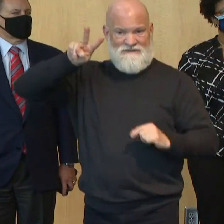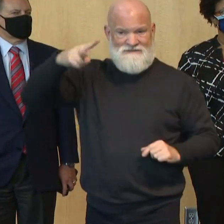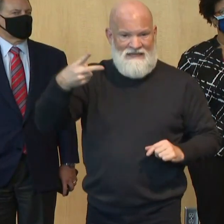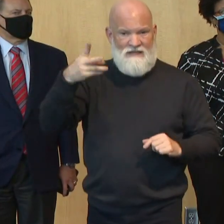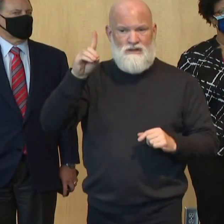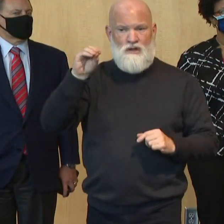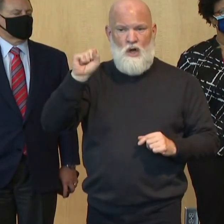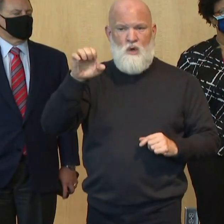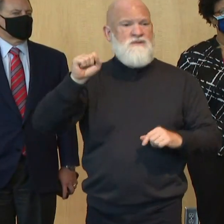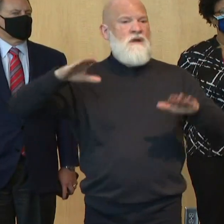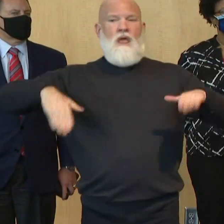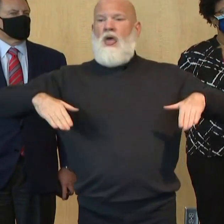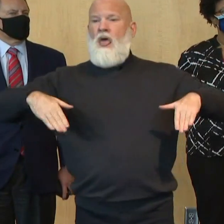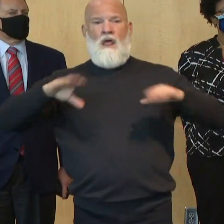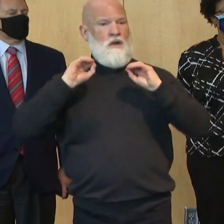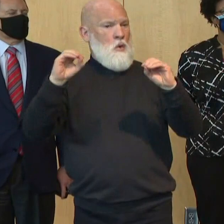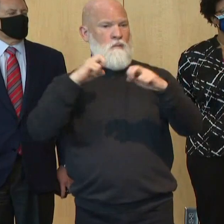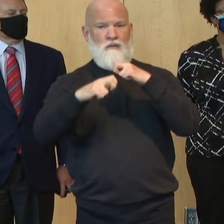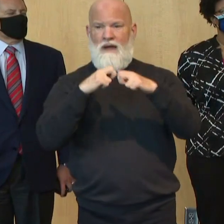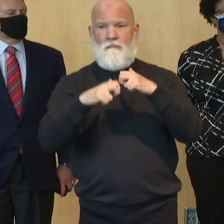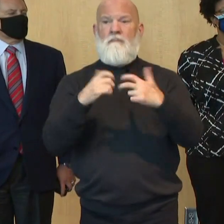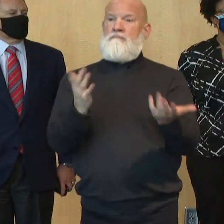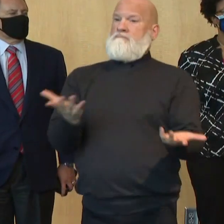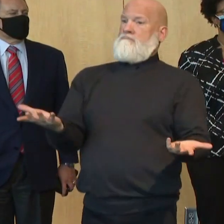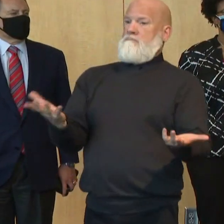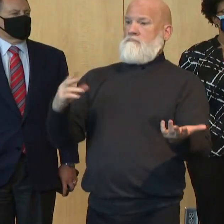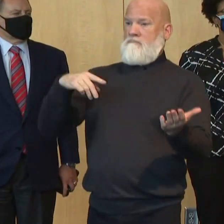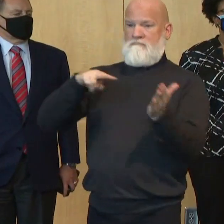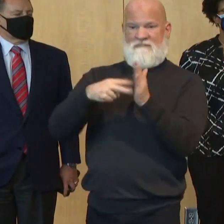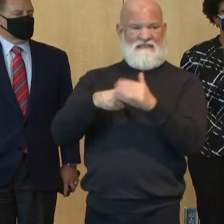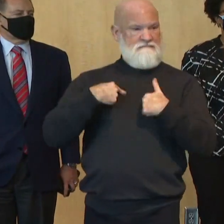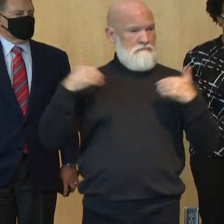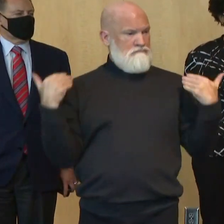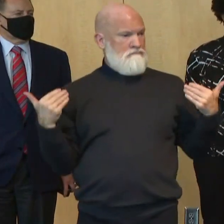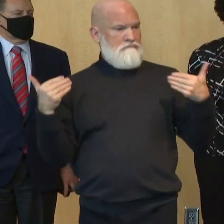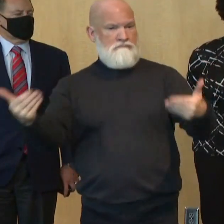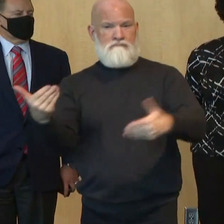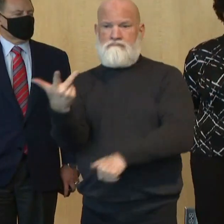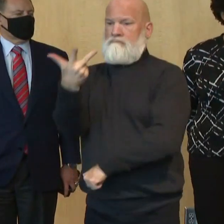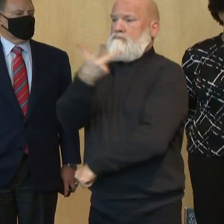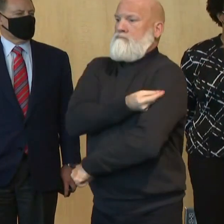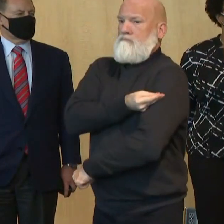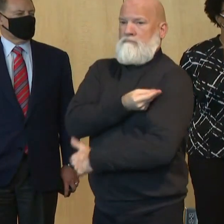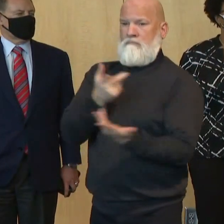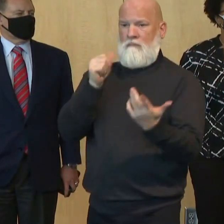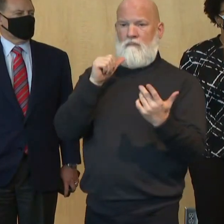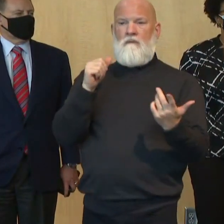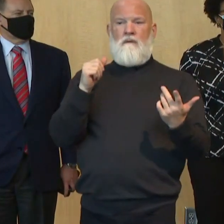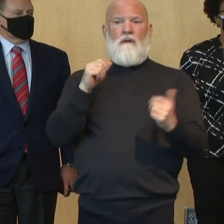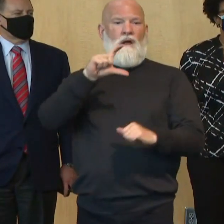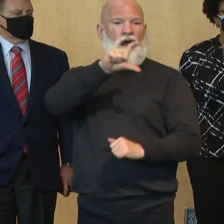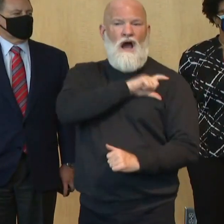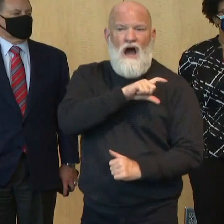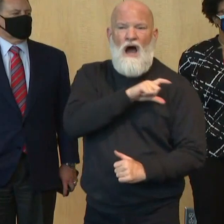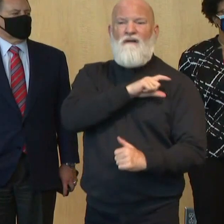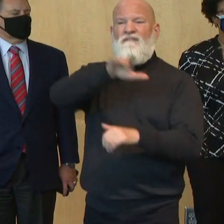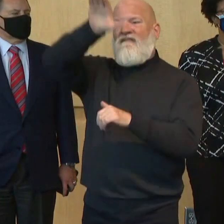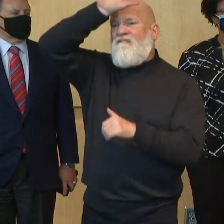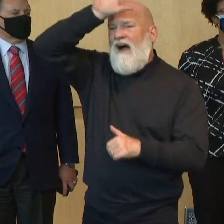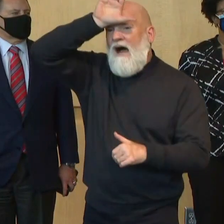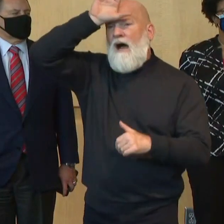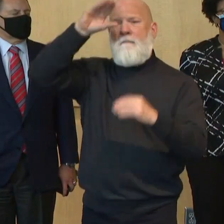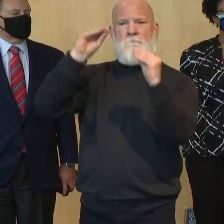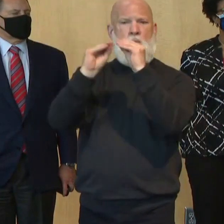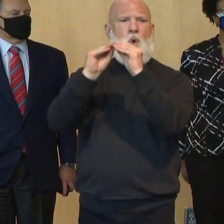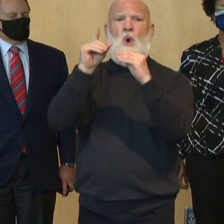no issues, and now a lot of that hesitancy in law enforcement and first responders is changing. And I think we'll continue to see that